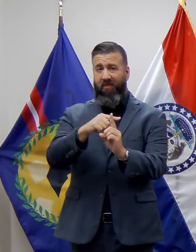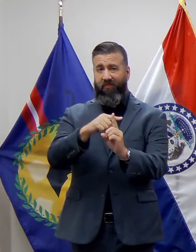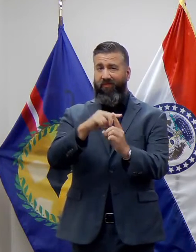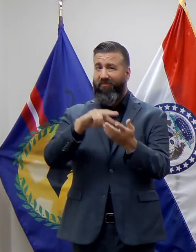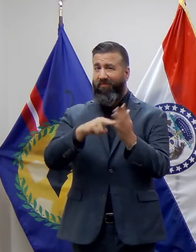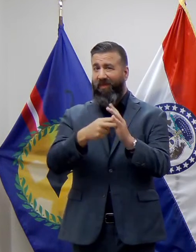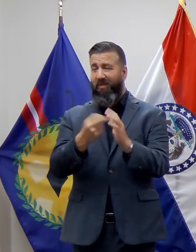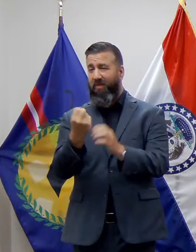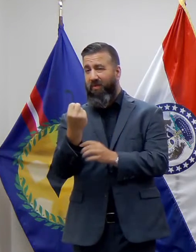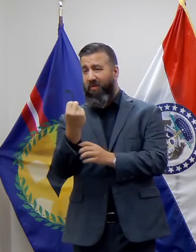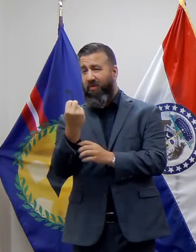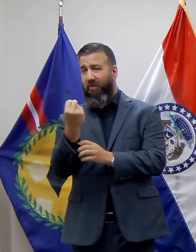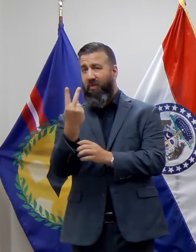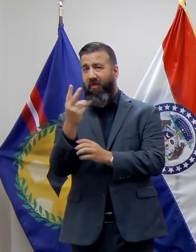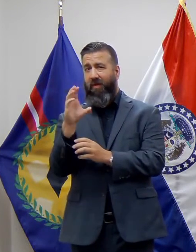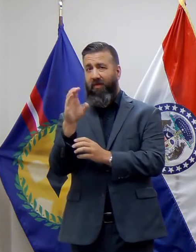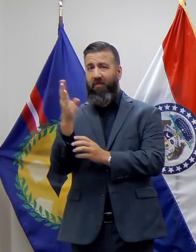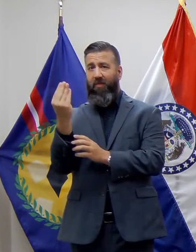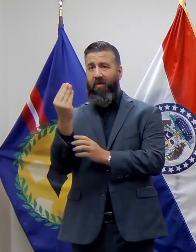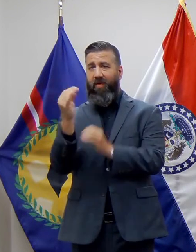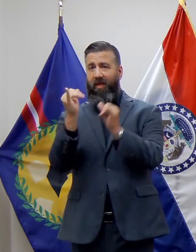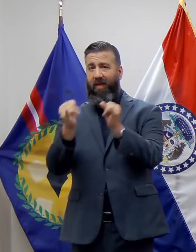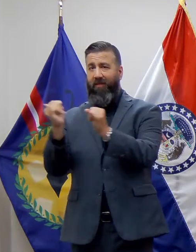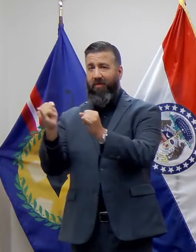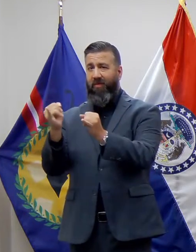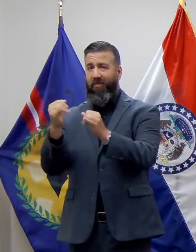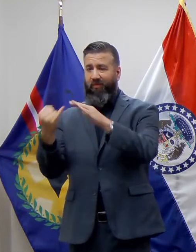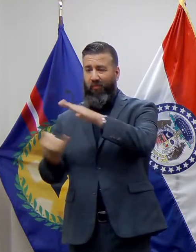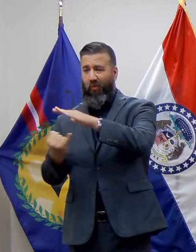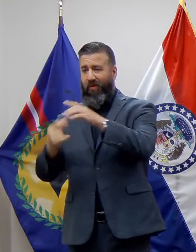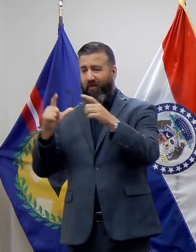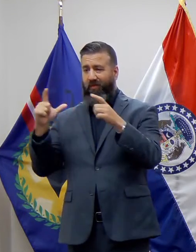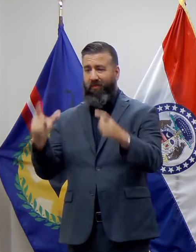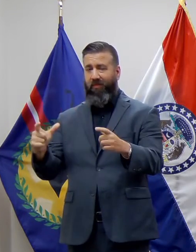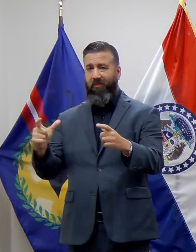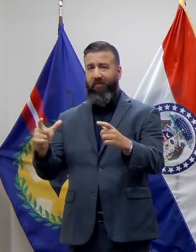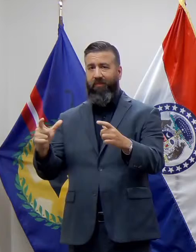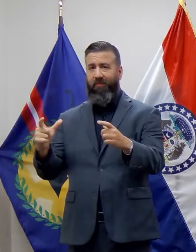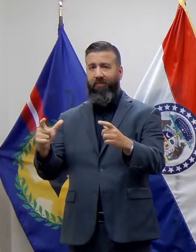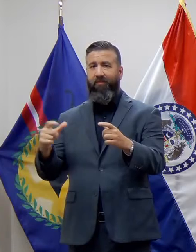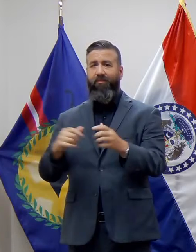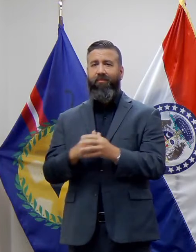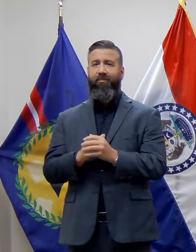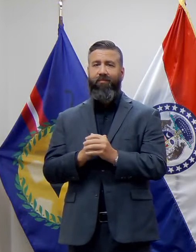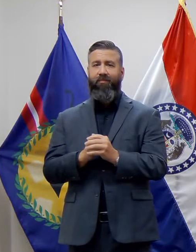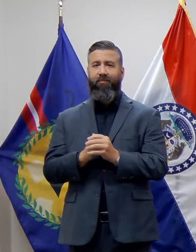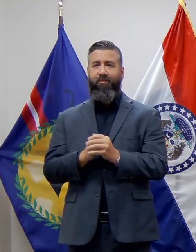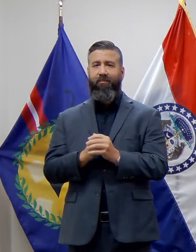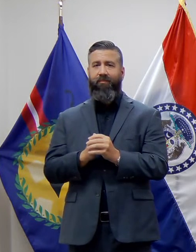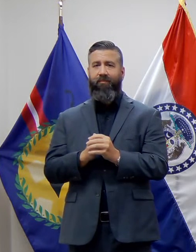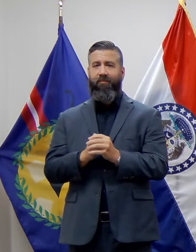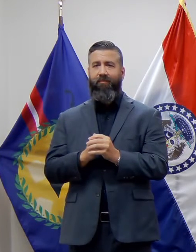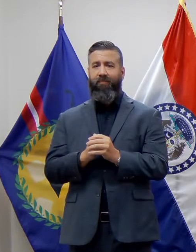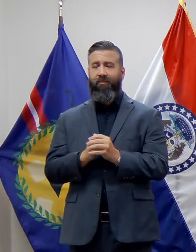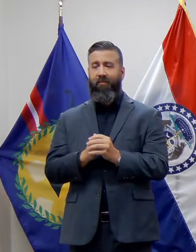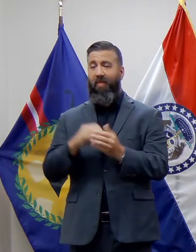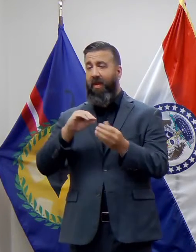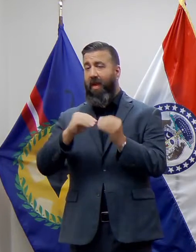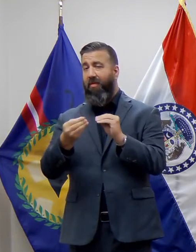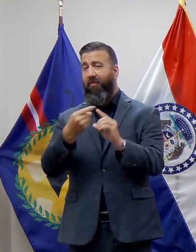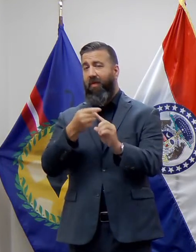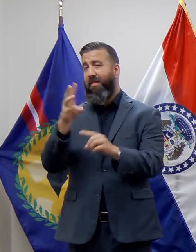1,214 individuals. The number I'm sharing today comes from 16 of St. Louis County's 23 school